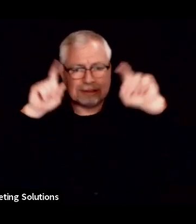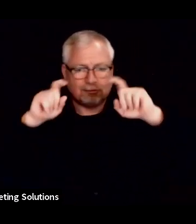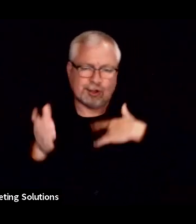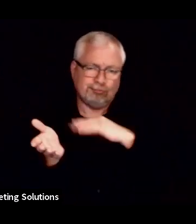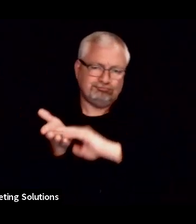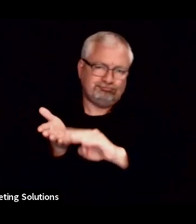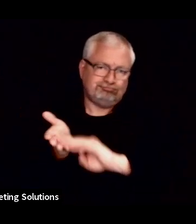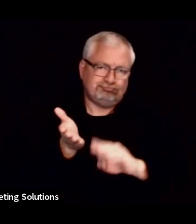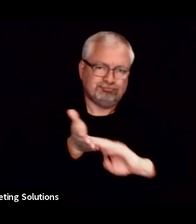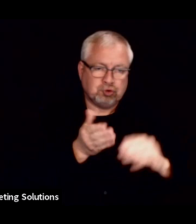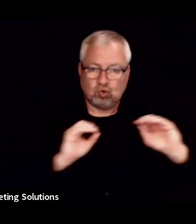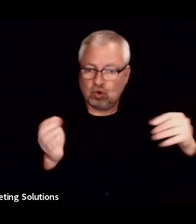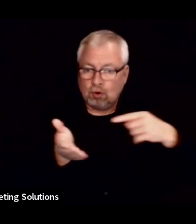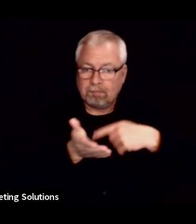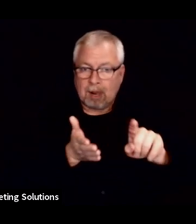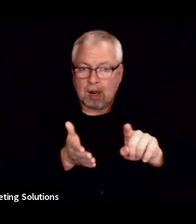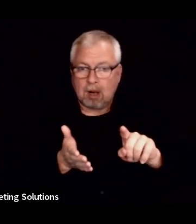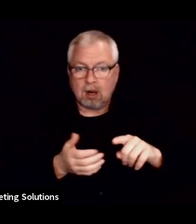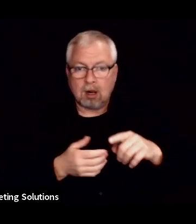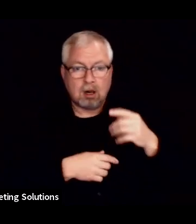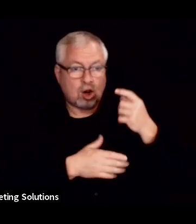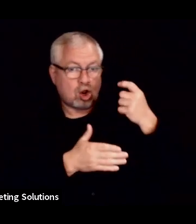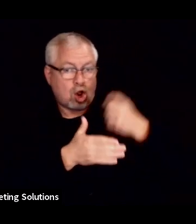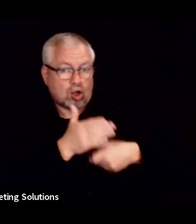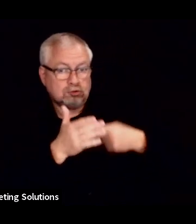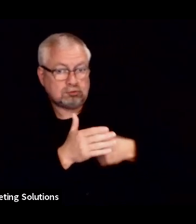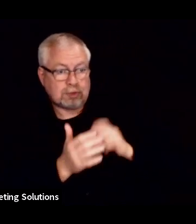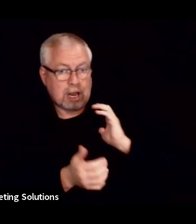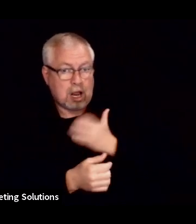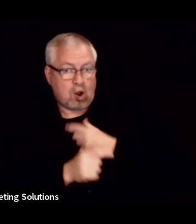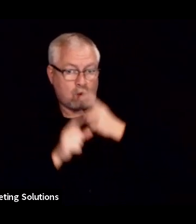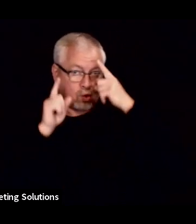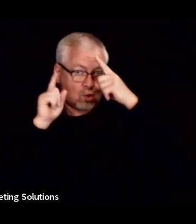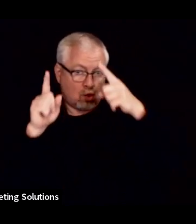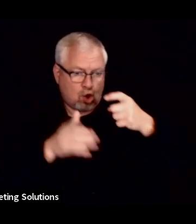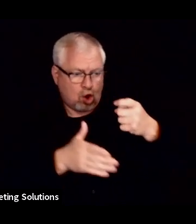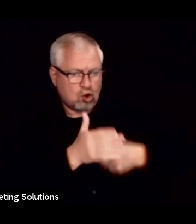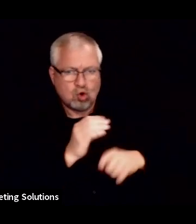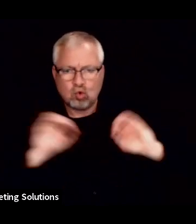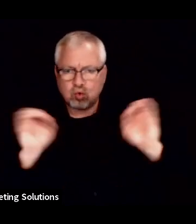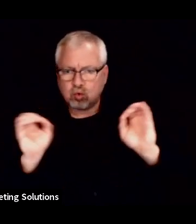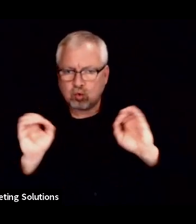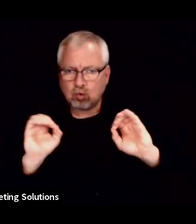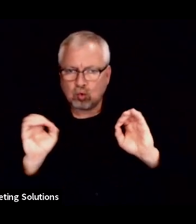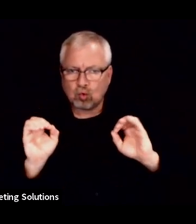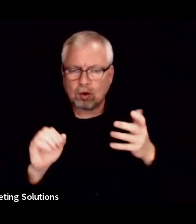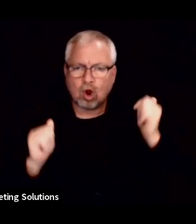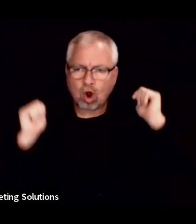cost, it's our goal to make sure that cost is not a barrier to anybody to get tested.